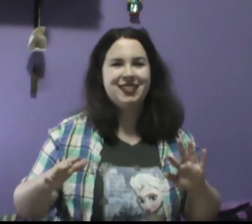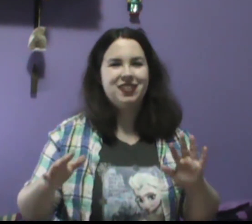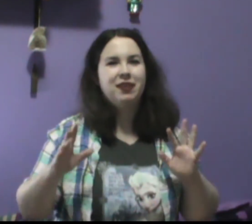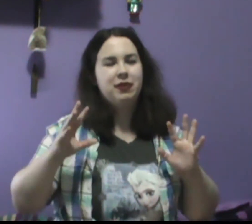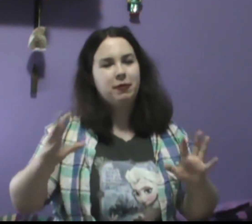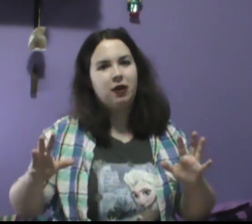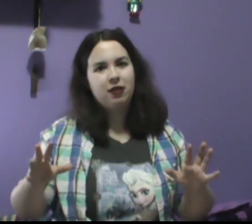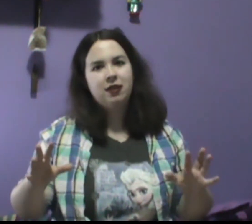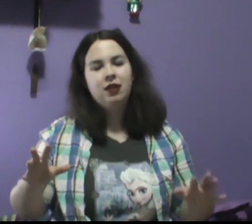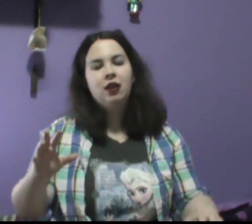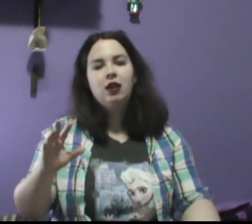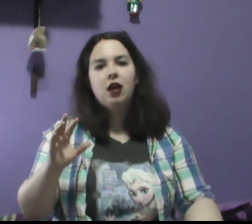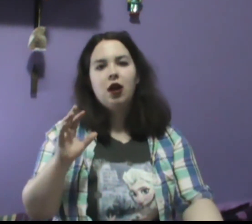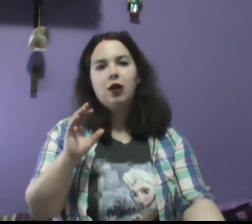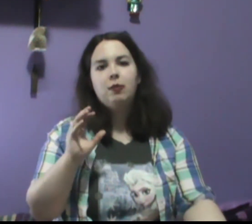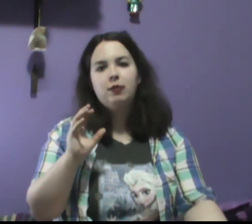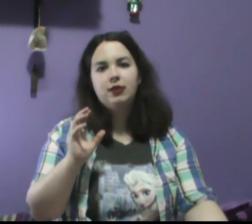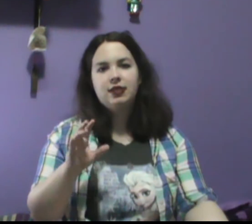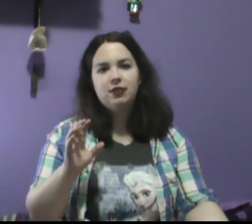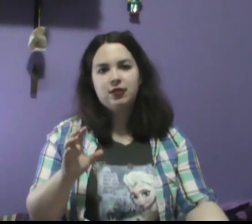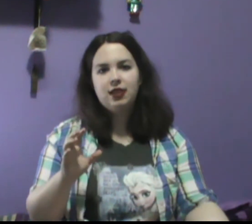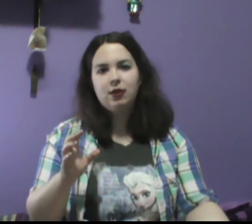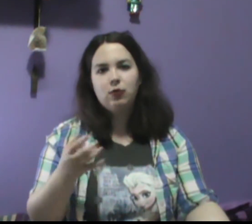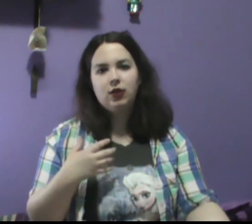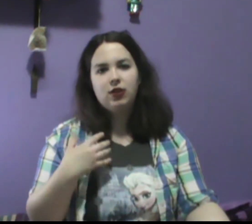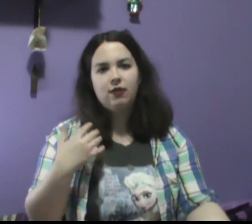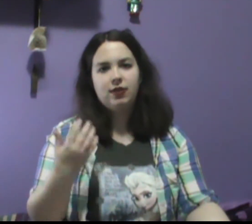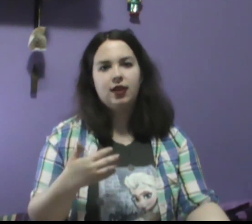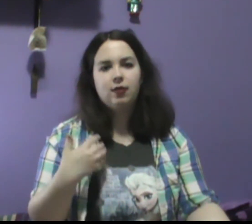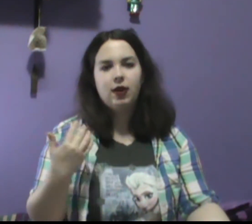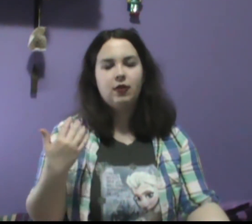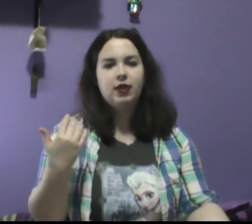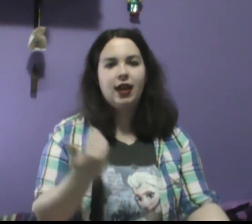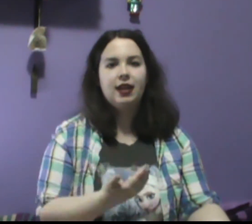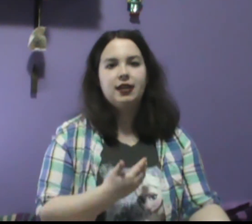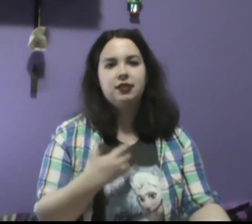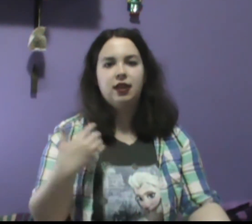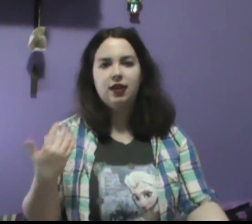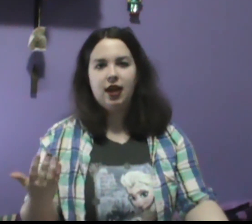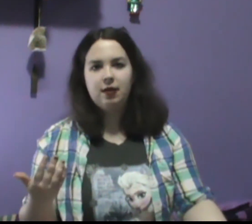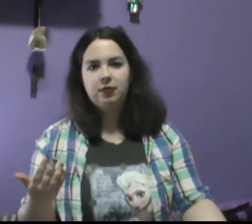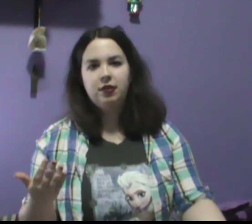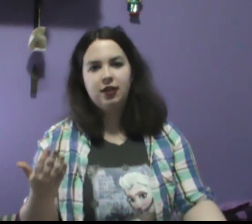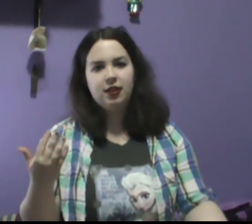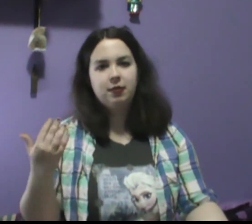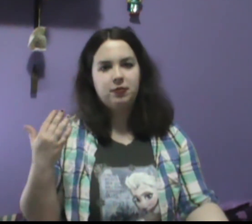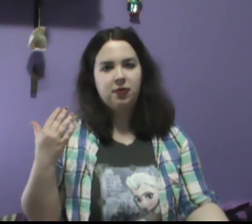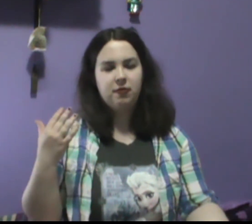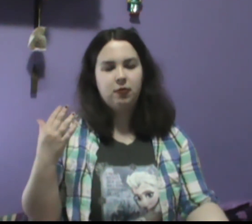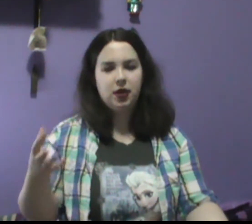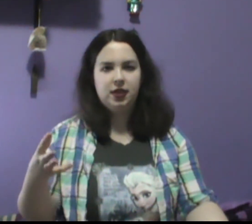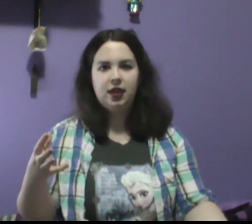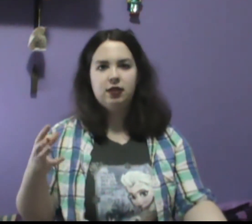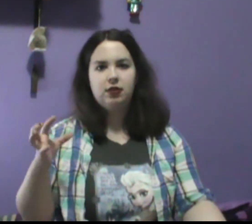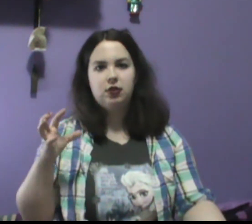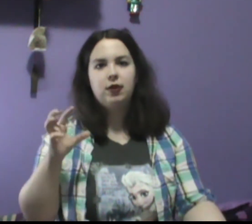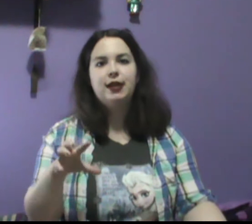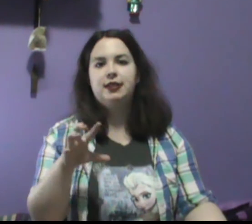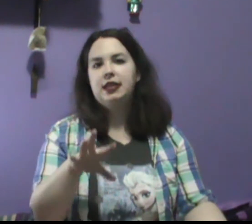condition of them all, was interesting, with everything around Angus and Campbell and them sort of working together to try and save